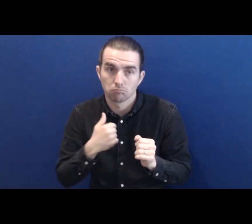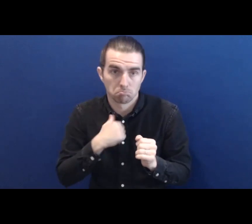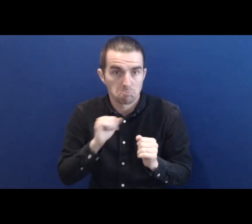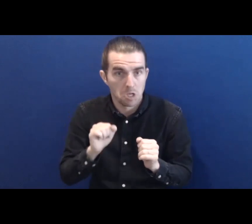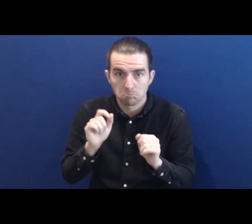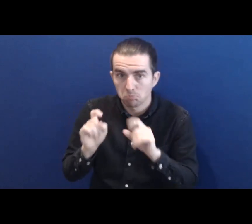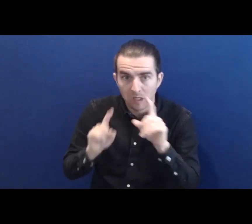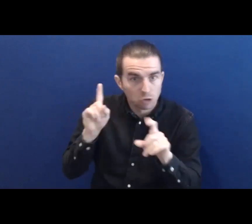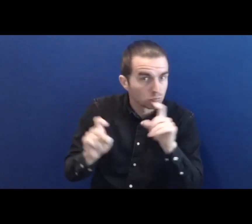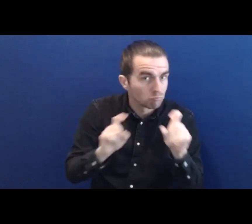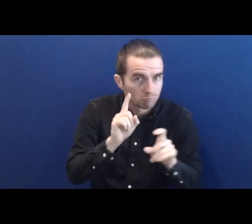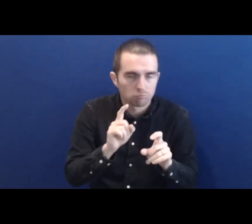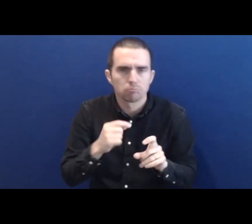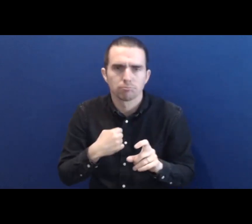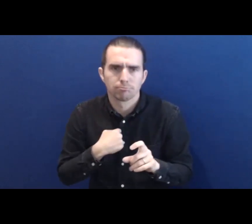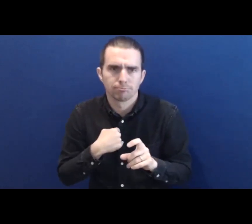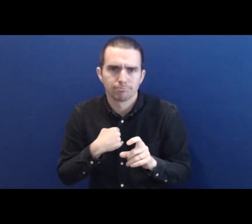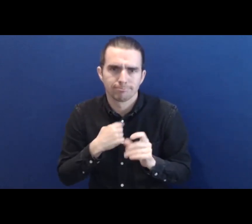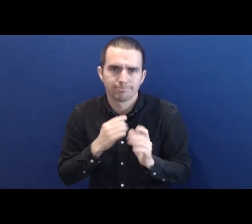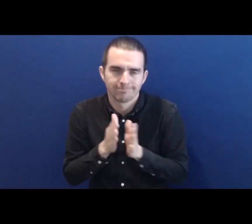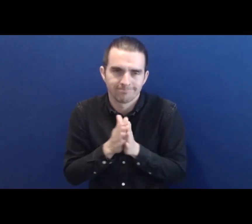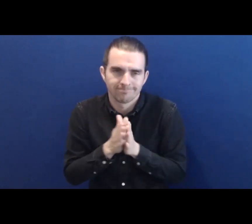you. Setareki